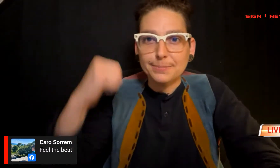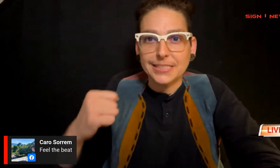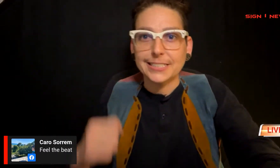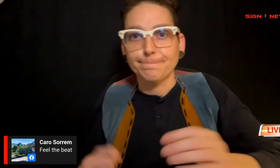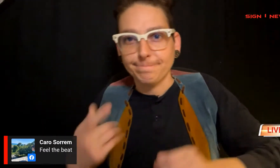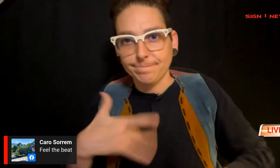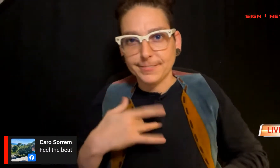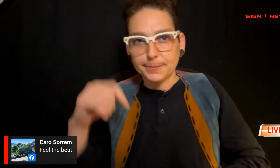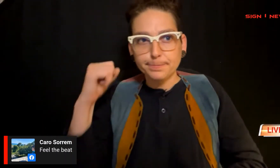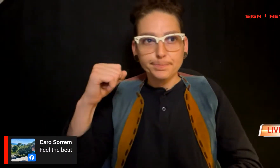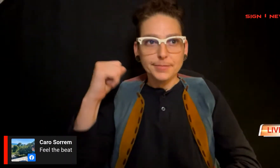Feel the beat.